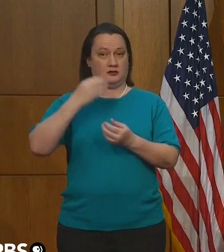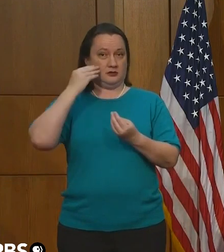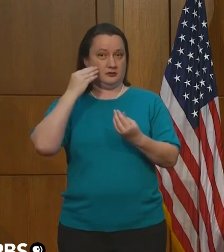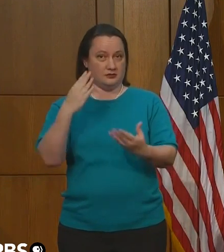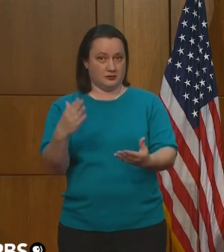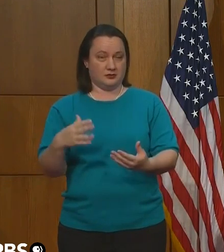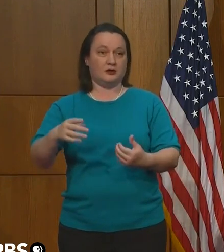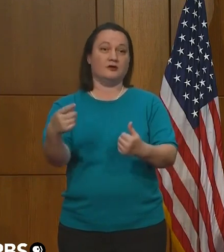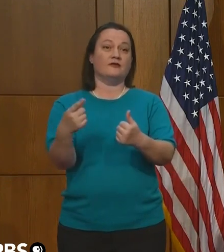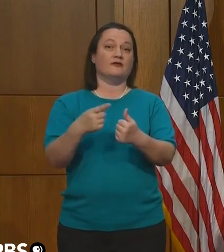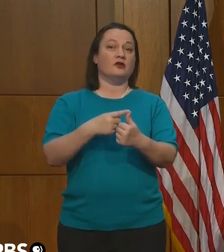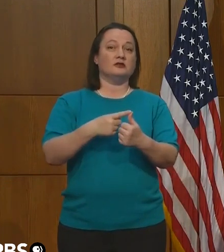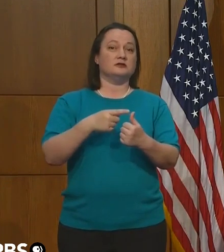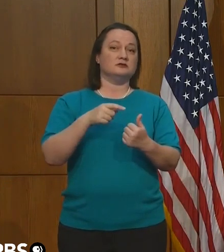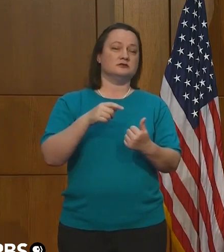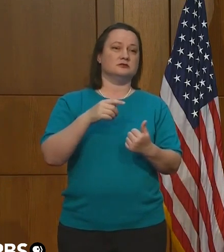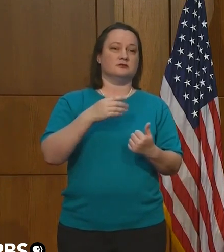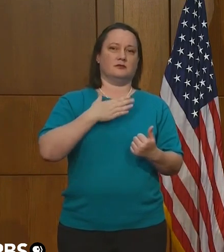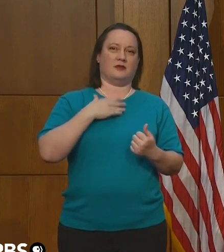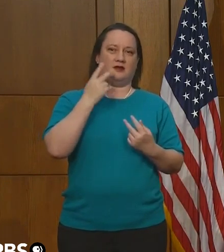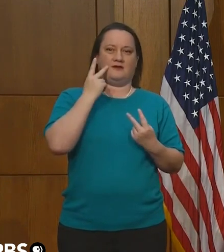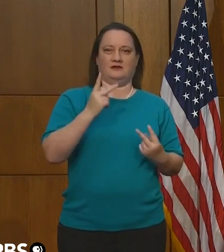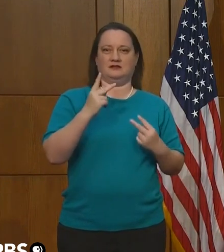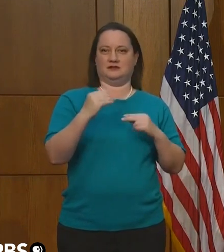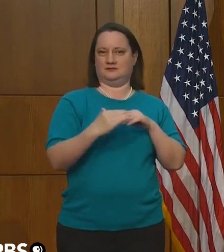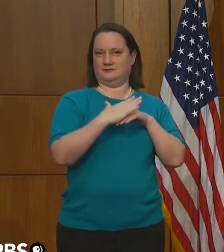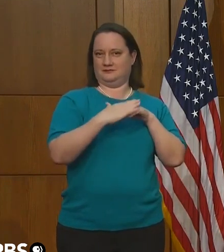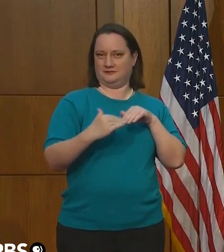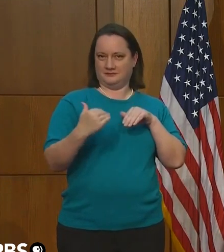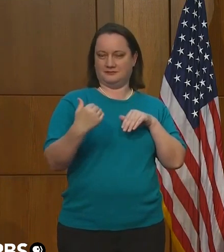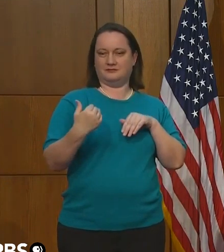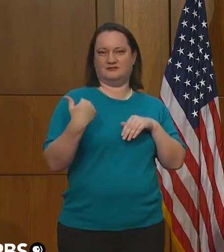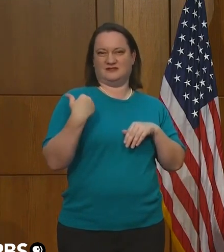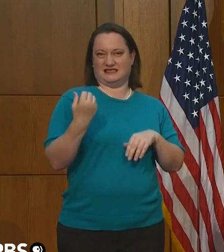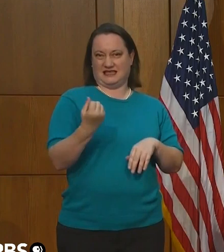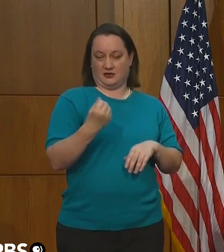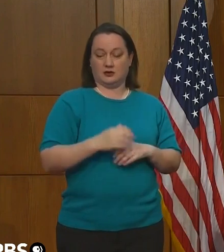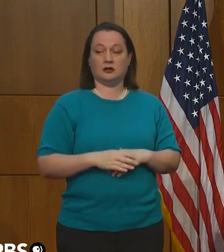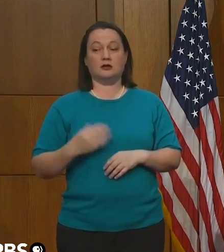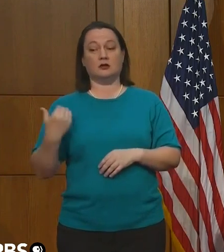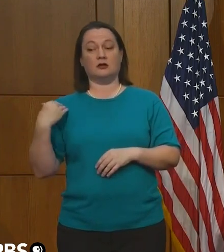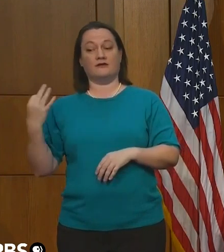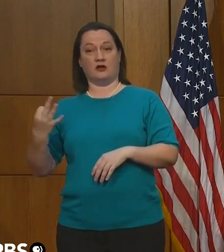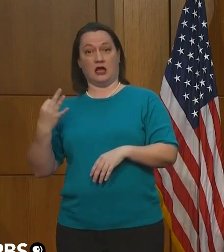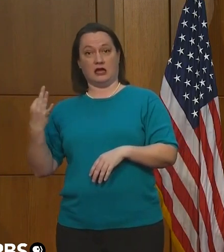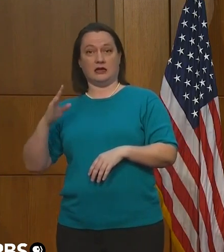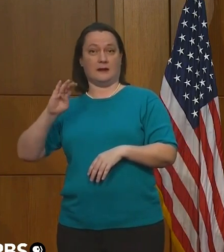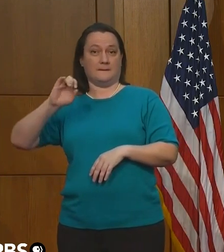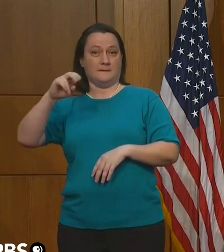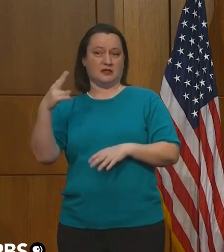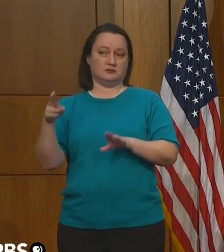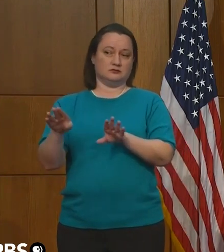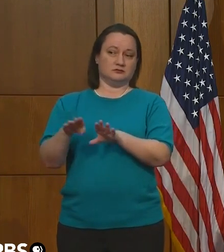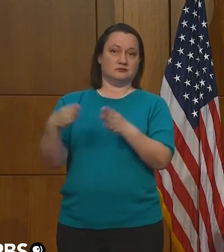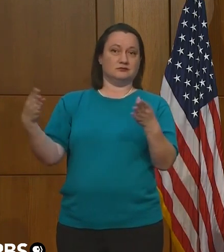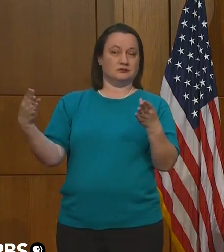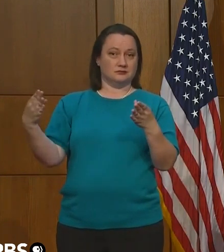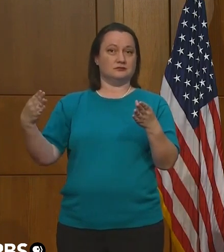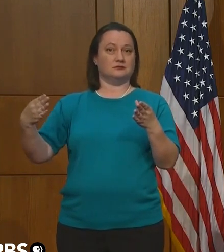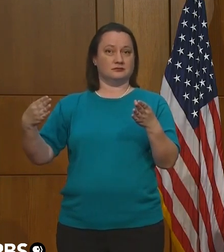by addressing my visit to the oceanfront on Saturday. On Friday, the beach was allowed to open